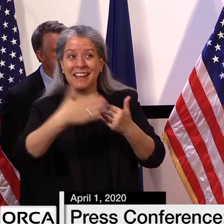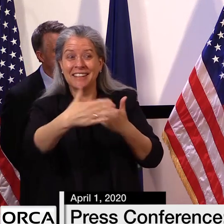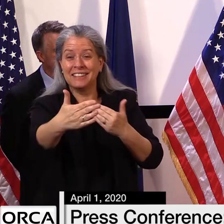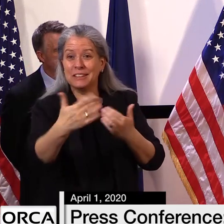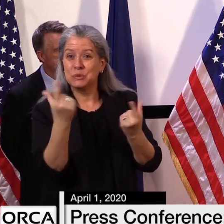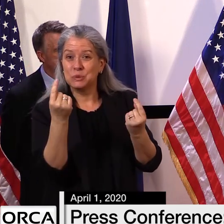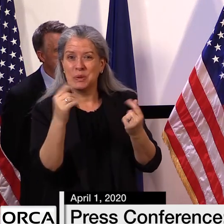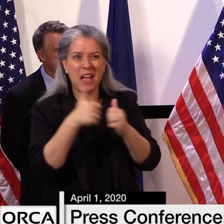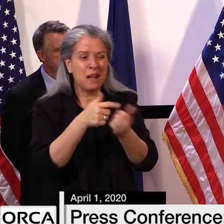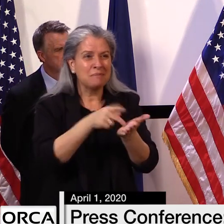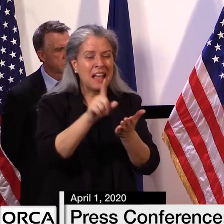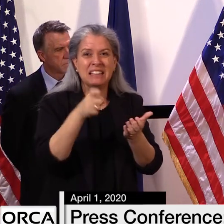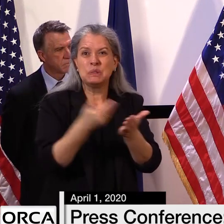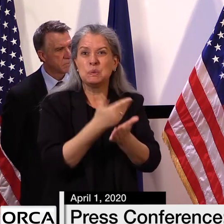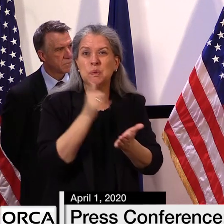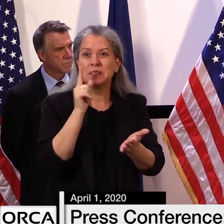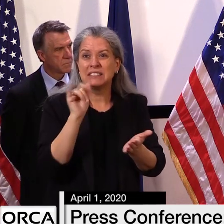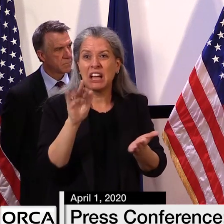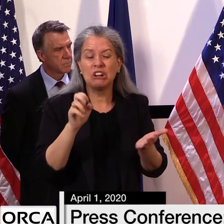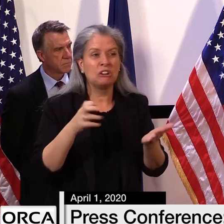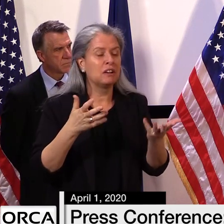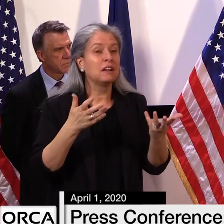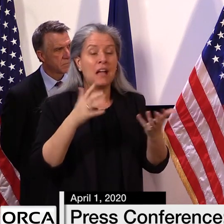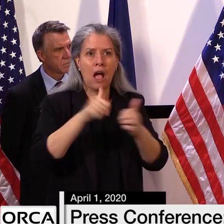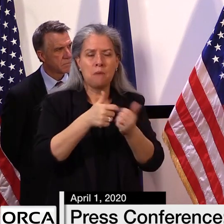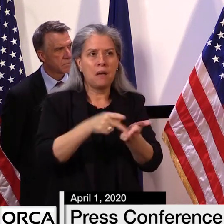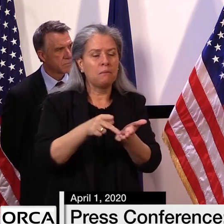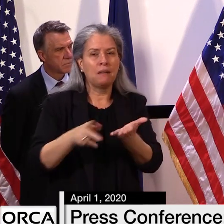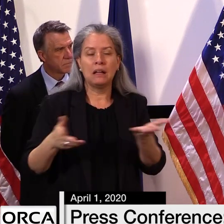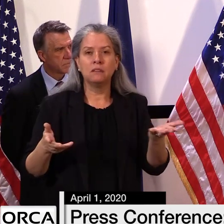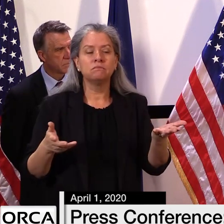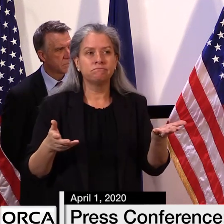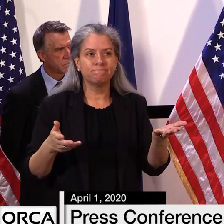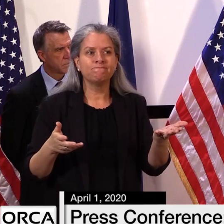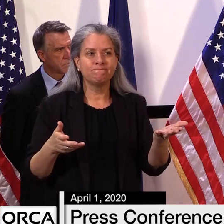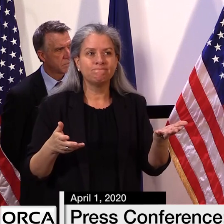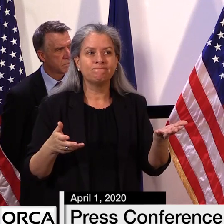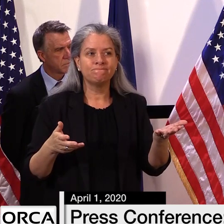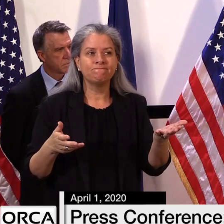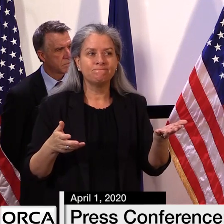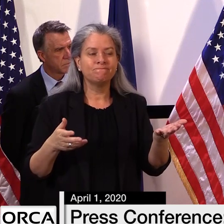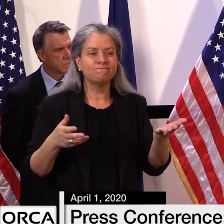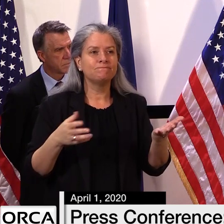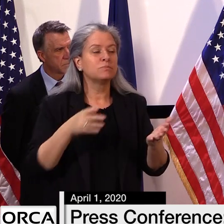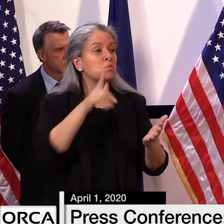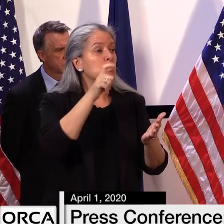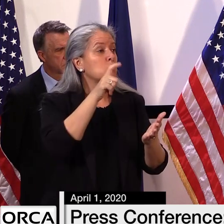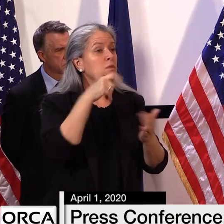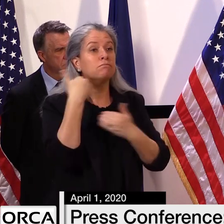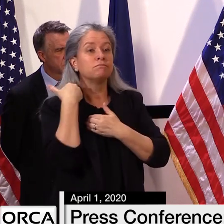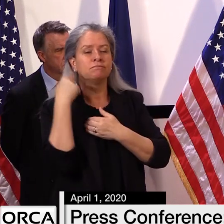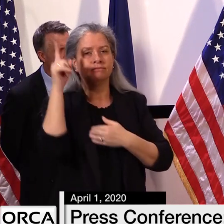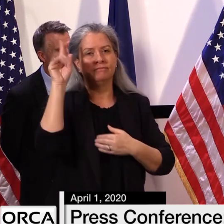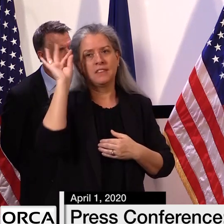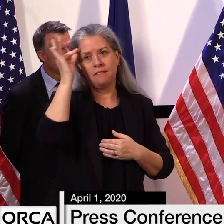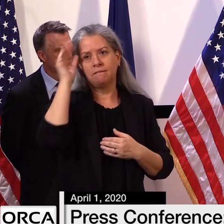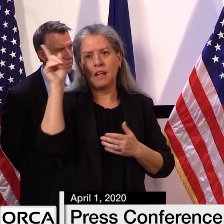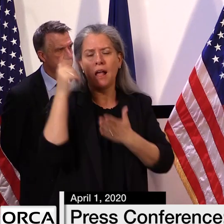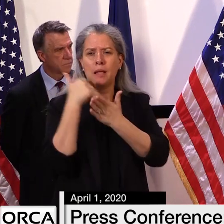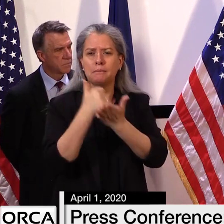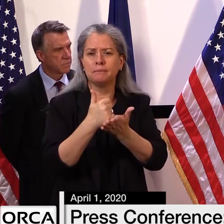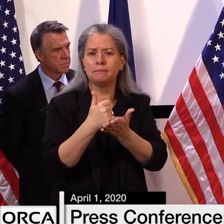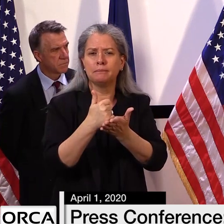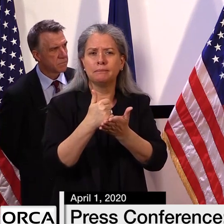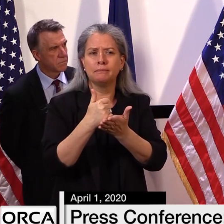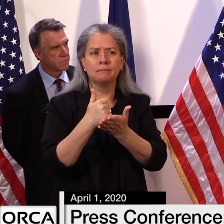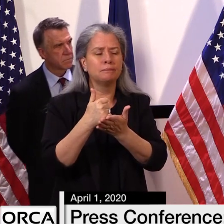those bills? This is the role of the federal government to help individuals and to help